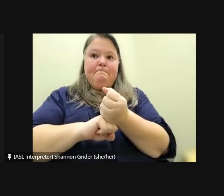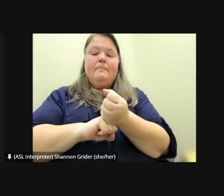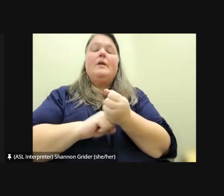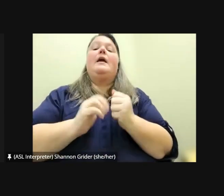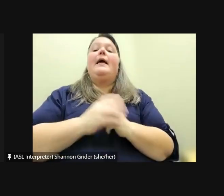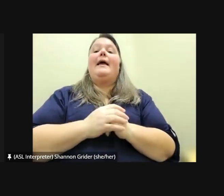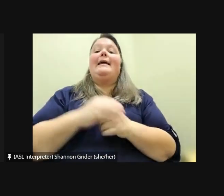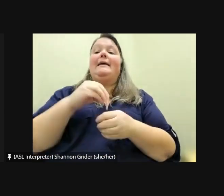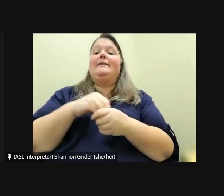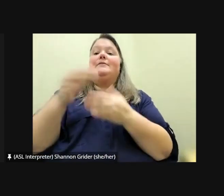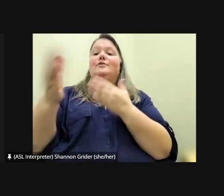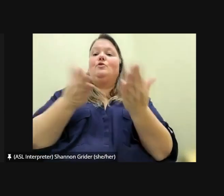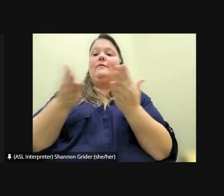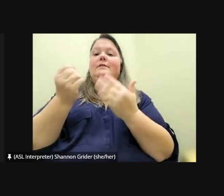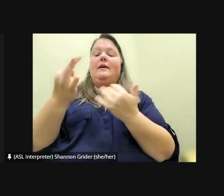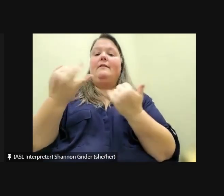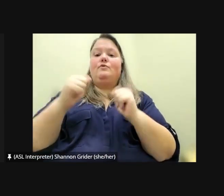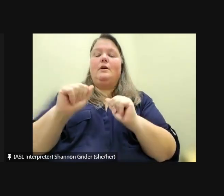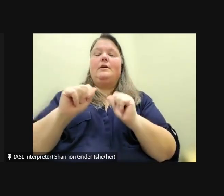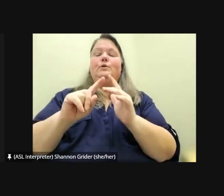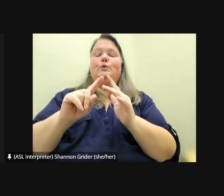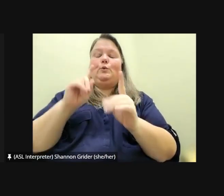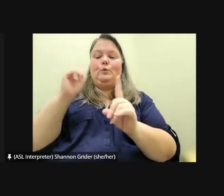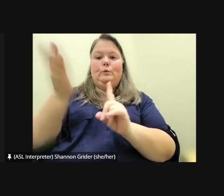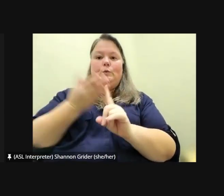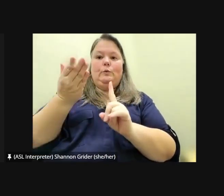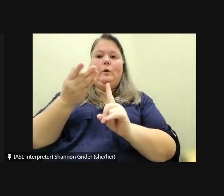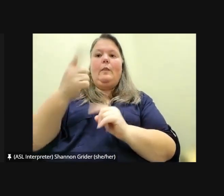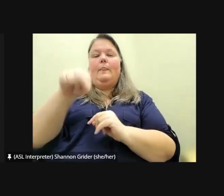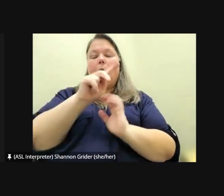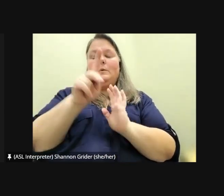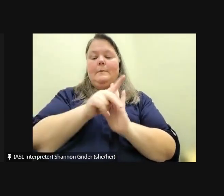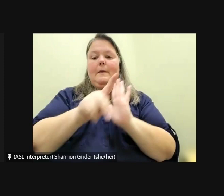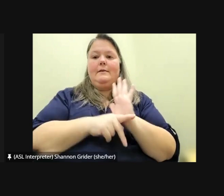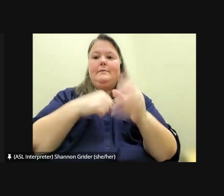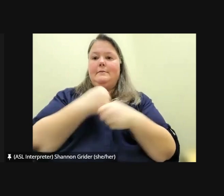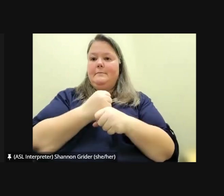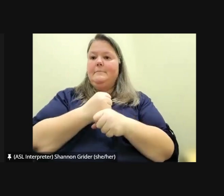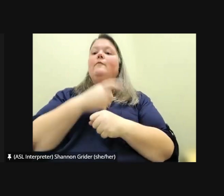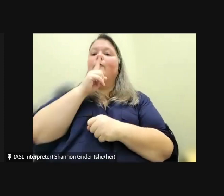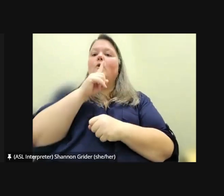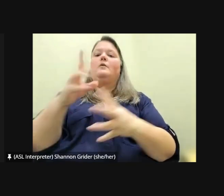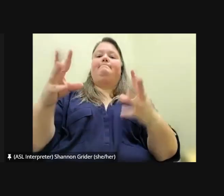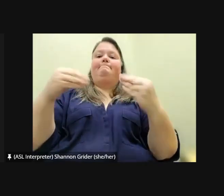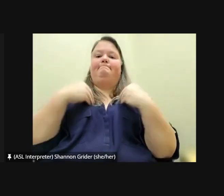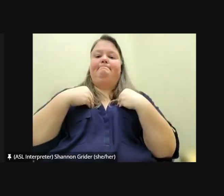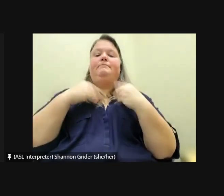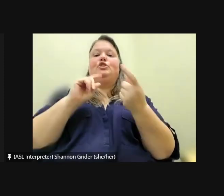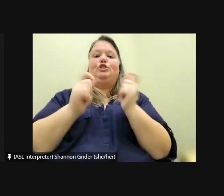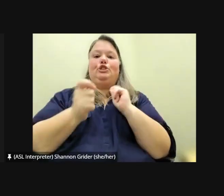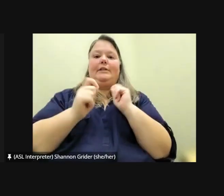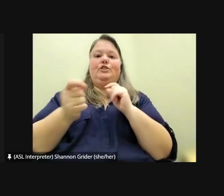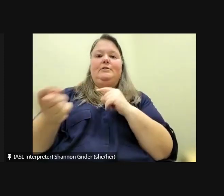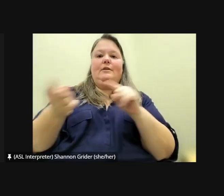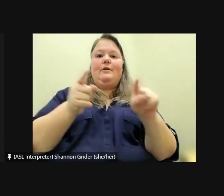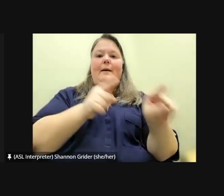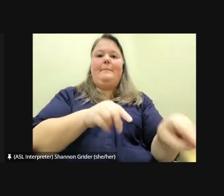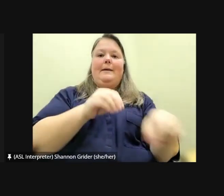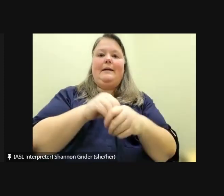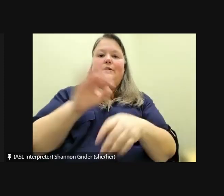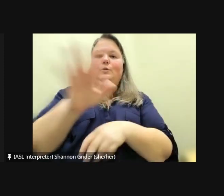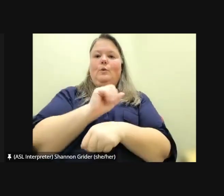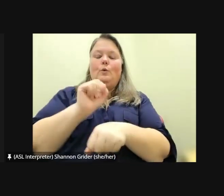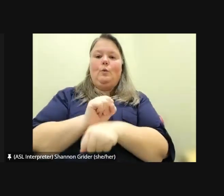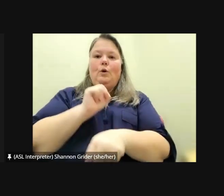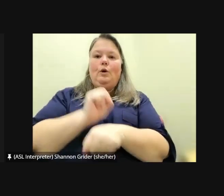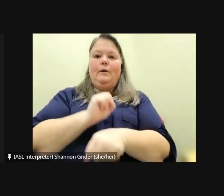to convince policymakers that they should embrace the changes that are emerging from the work that you guys are doing. So I'm going to paste in